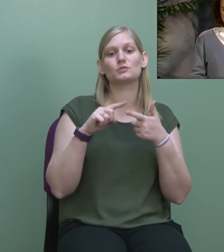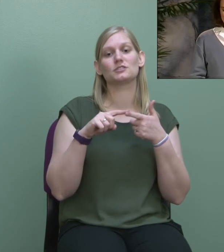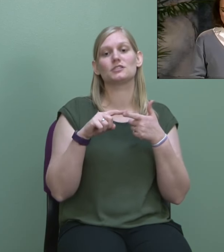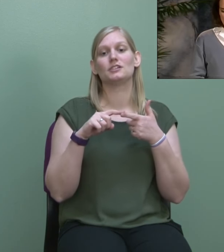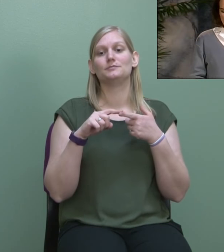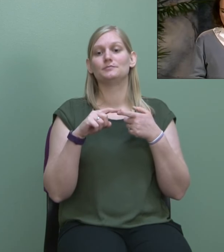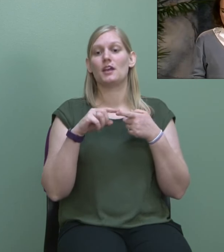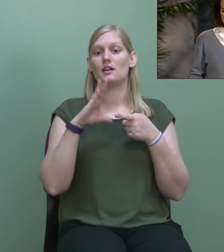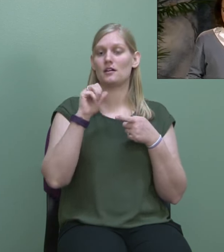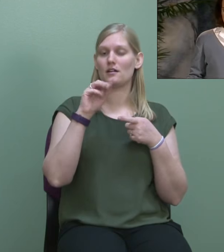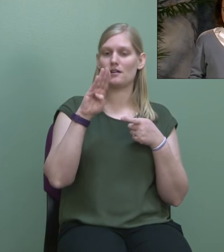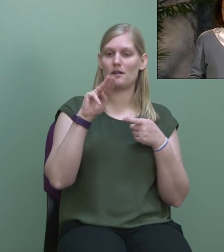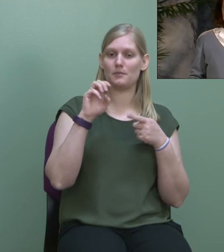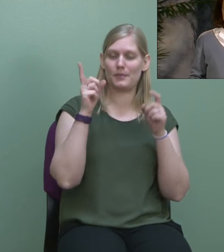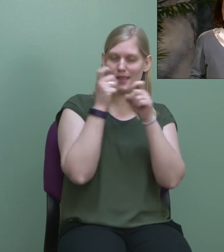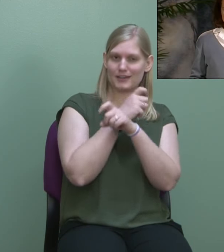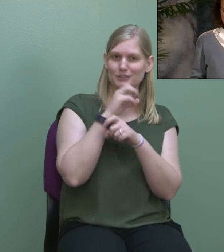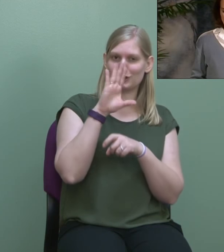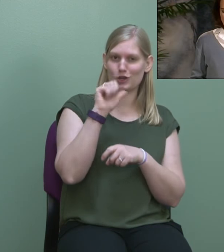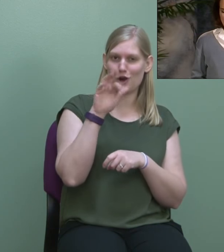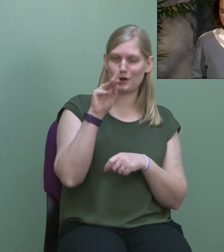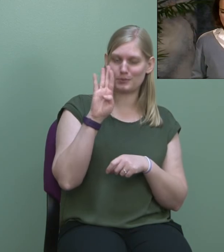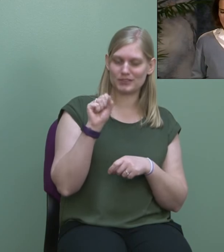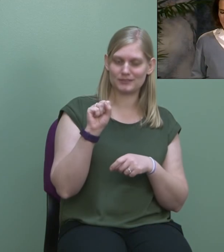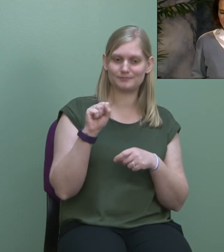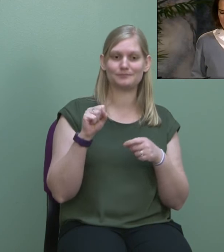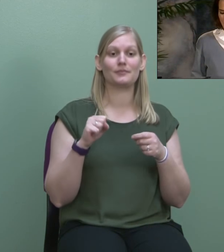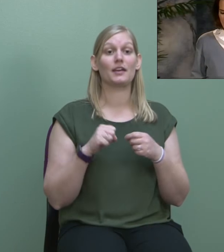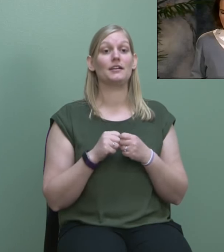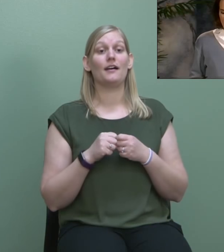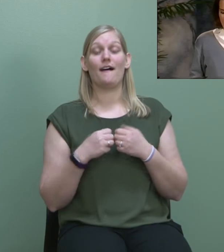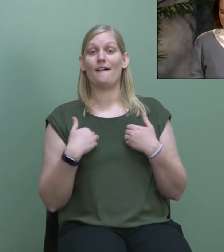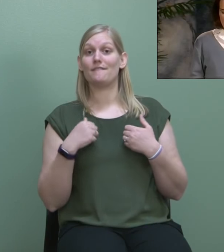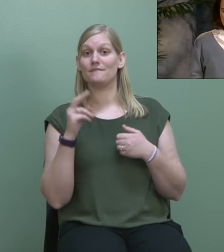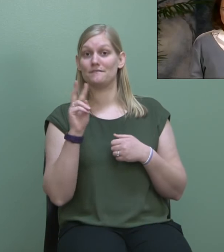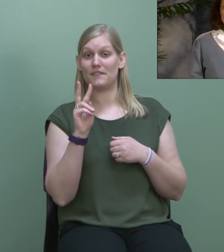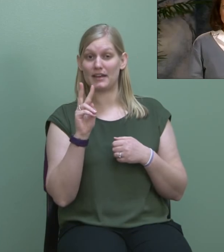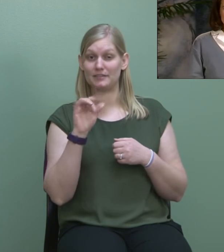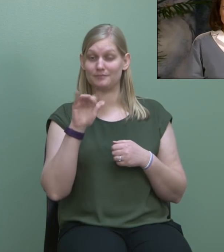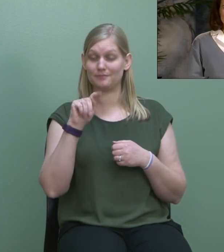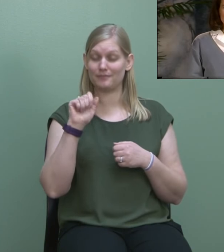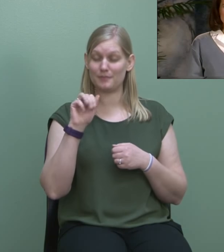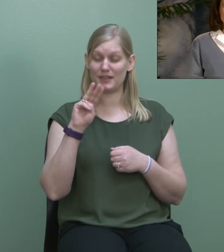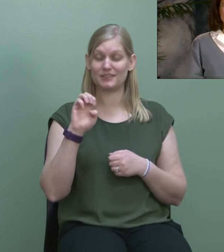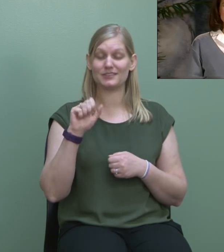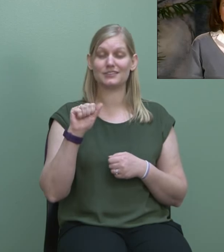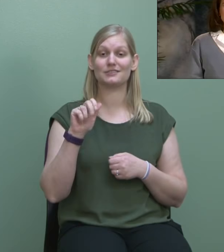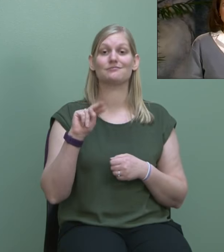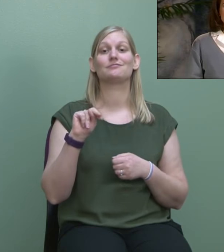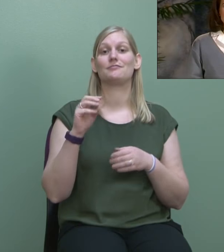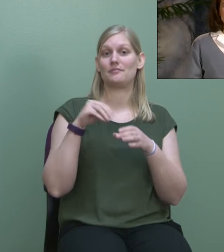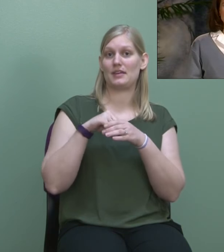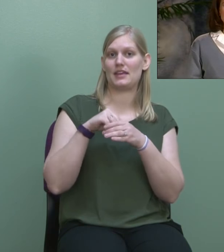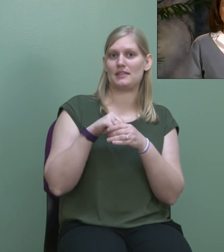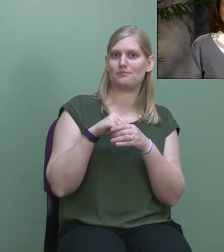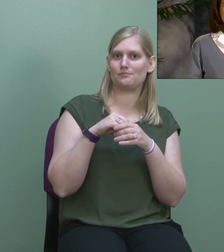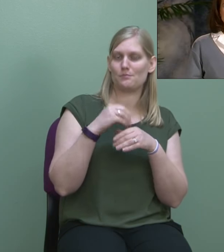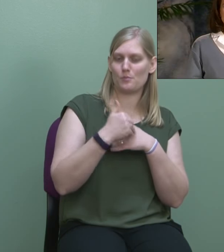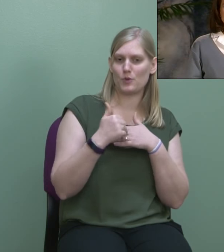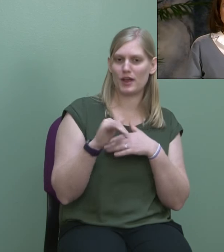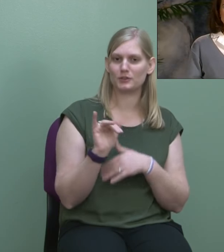fiber. There are many vitamins in the bread also. However, generally the grain